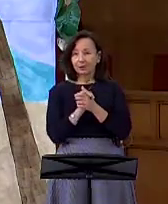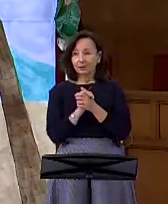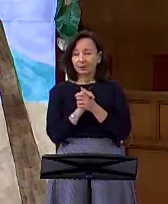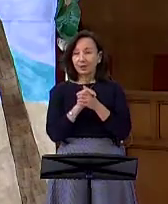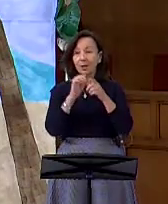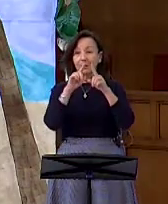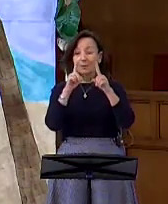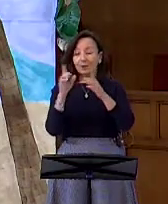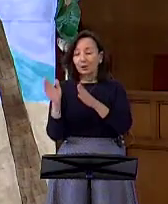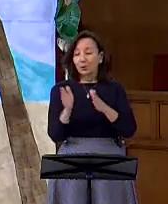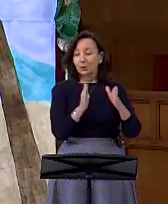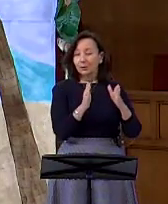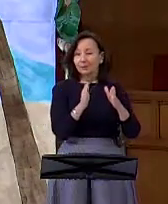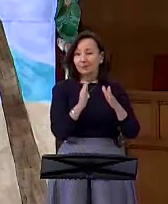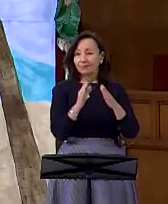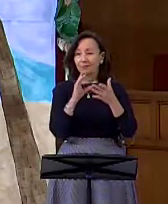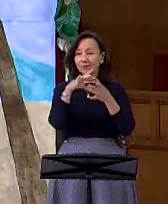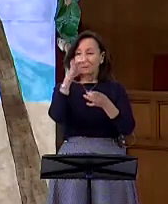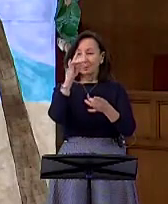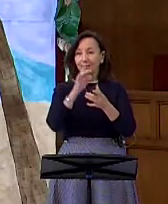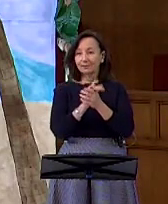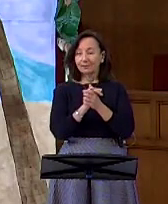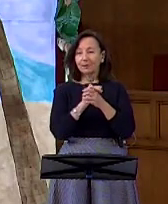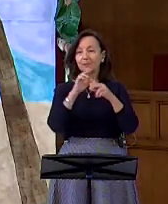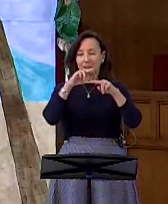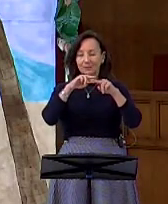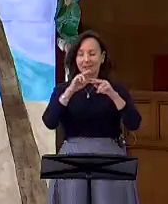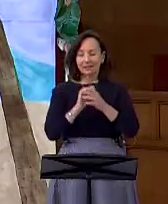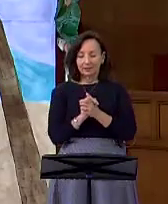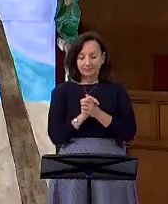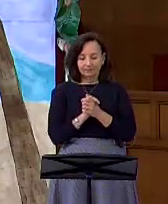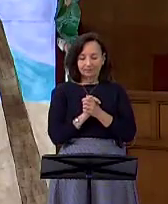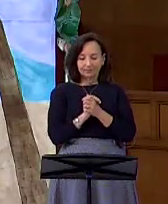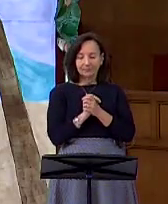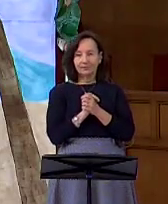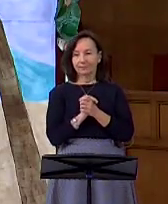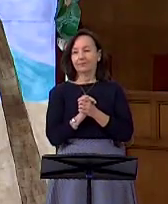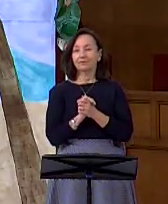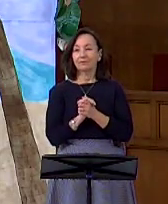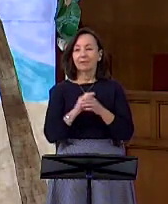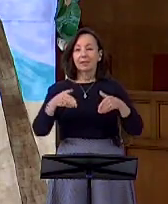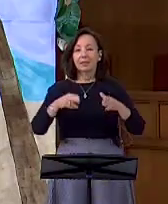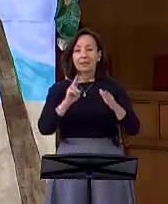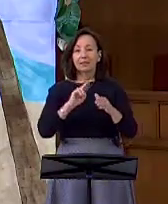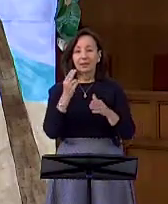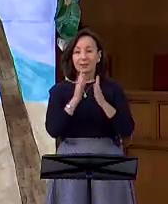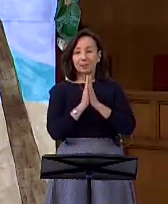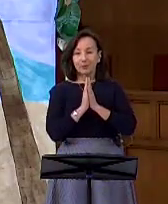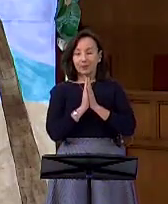but according to the Spirit. Please be seated. Let us pray.